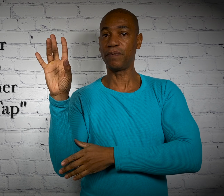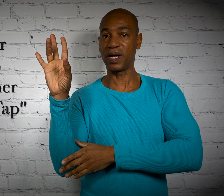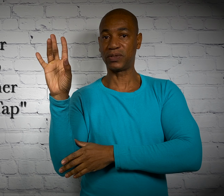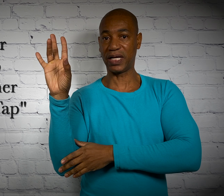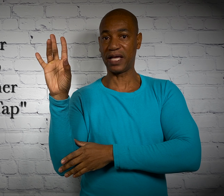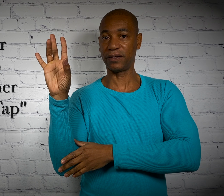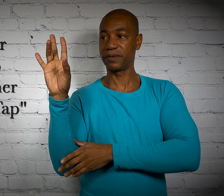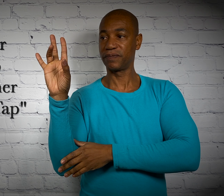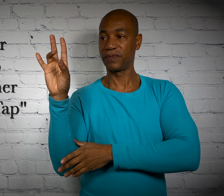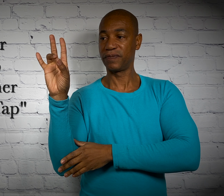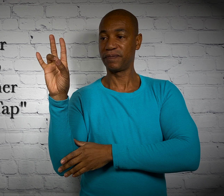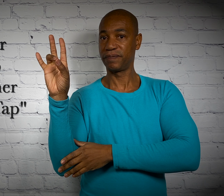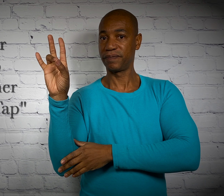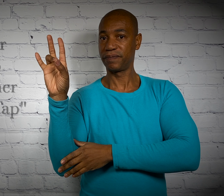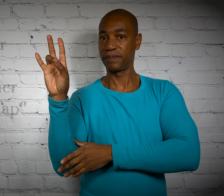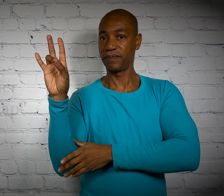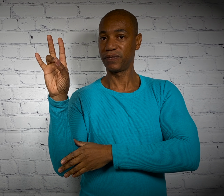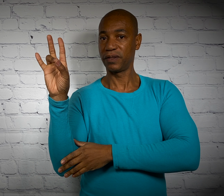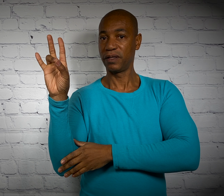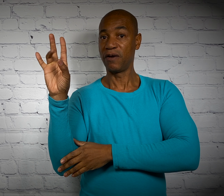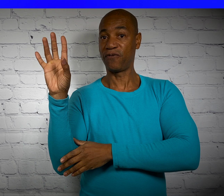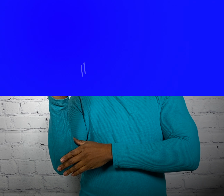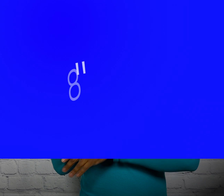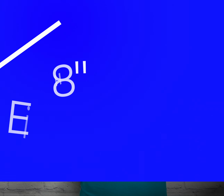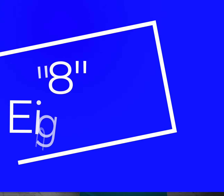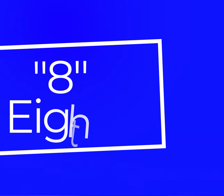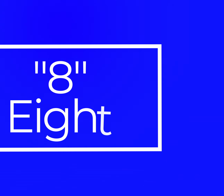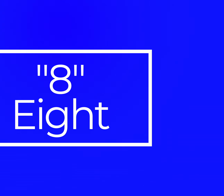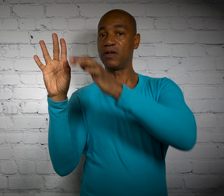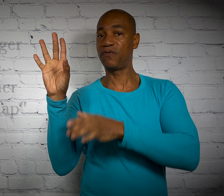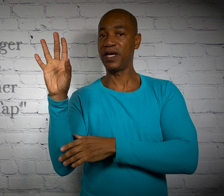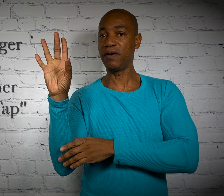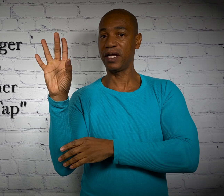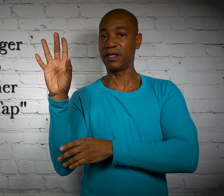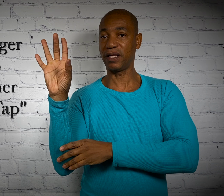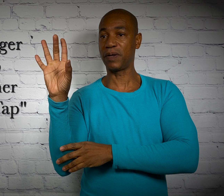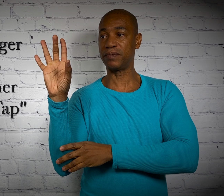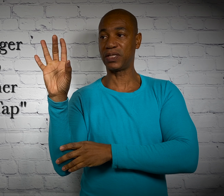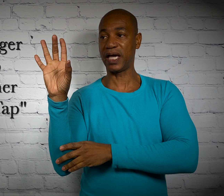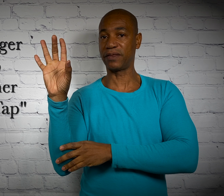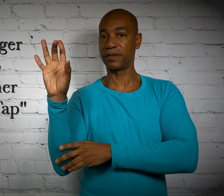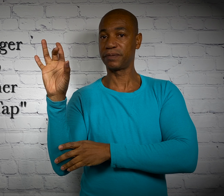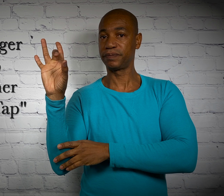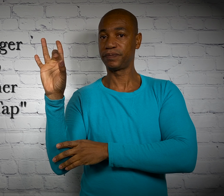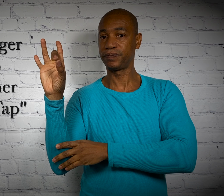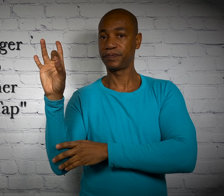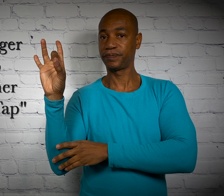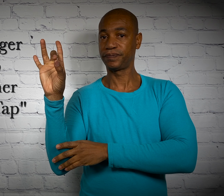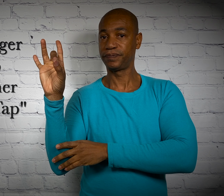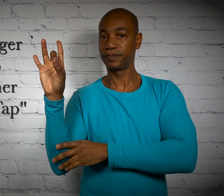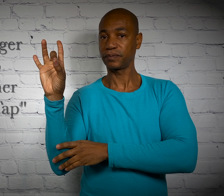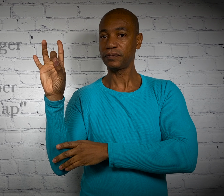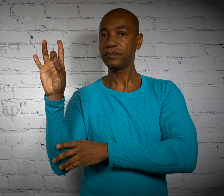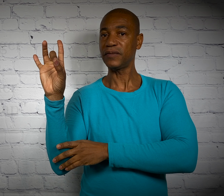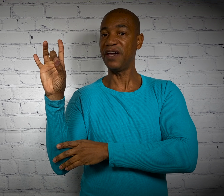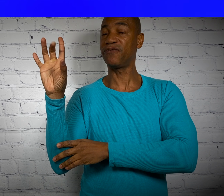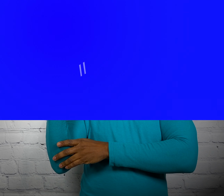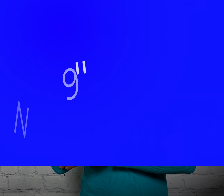comes together. For 8, the middle finger and the thumb comes together. And for